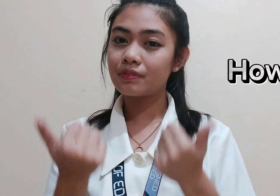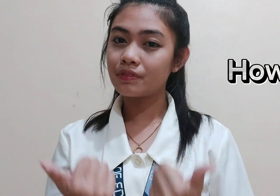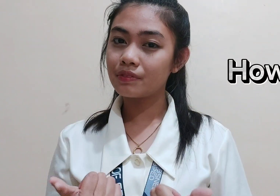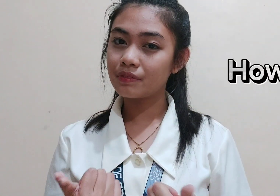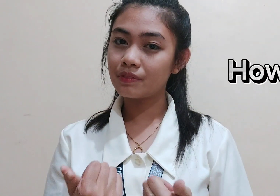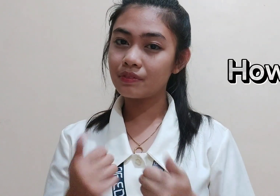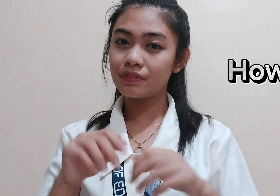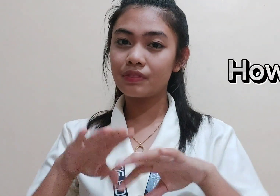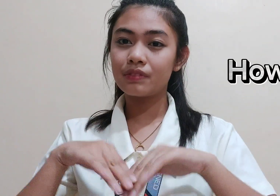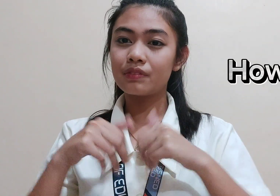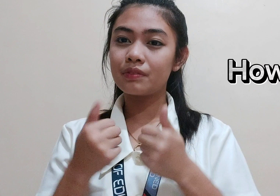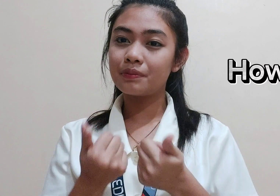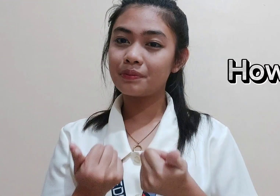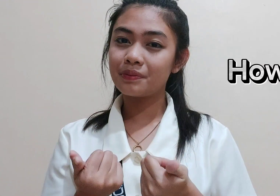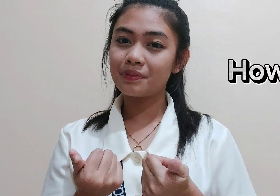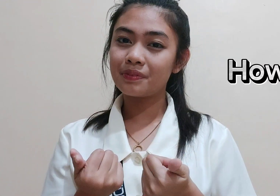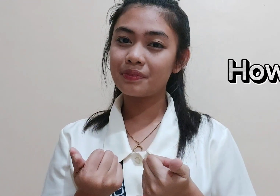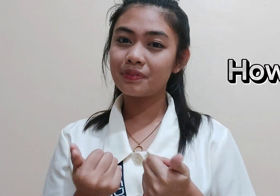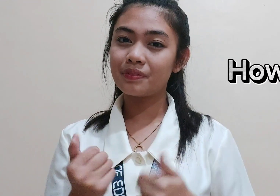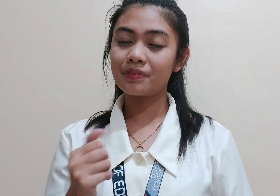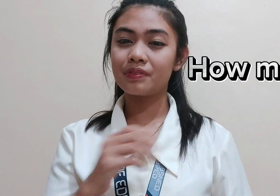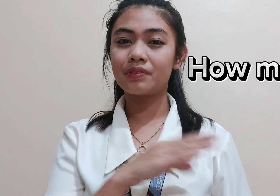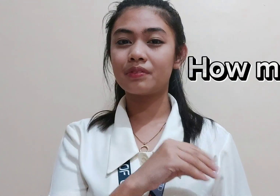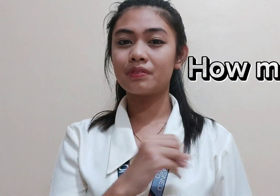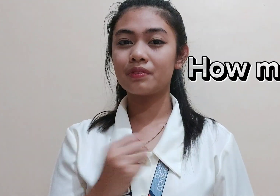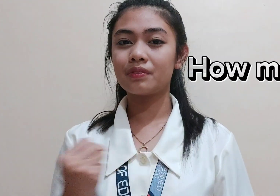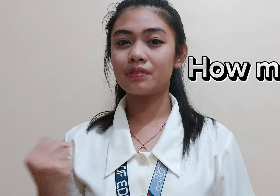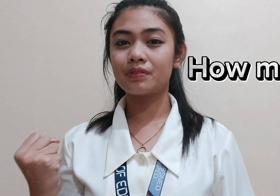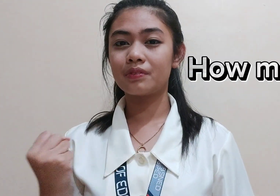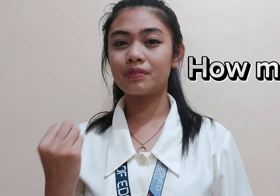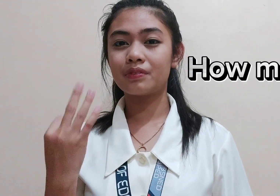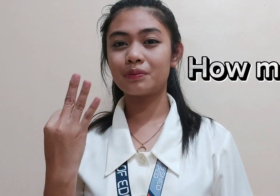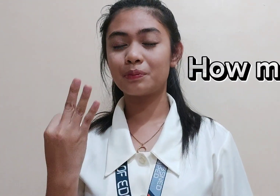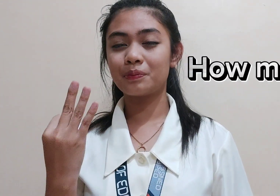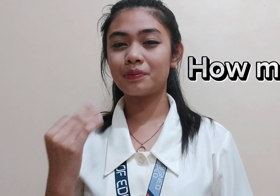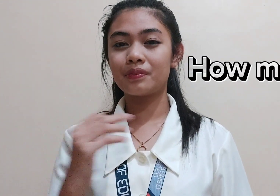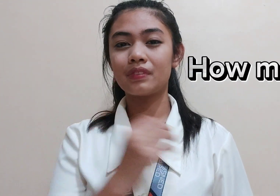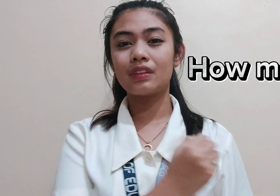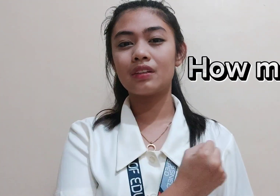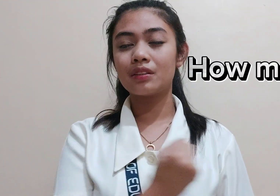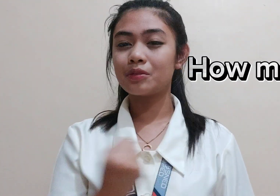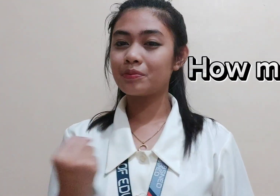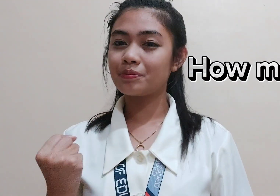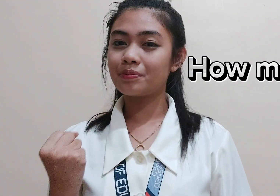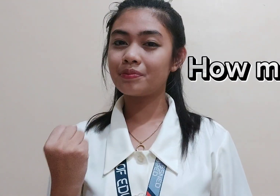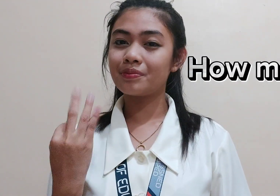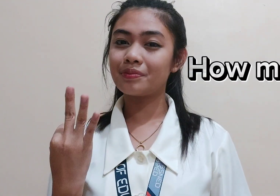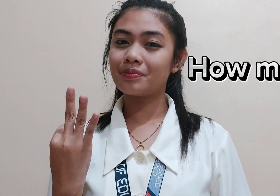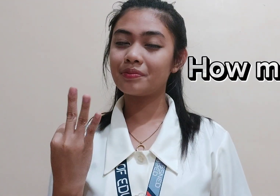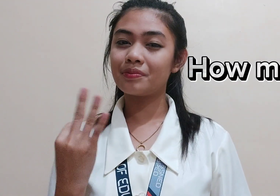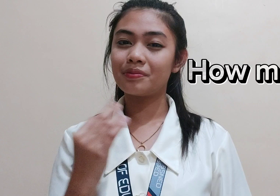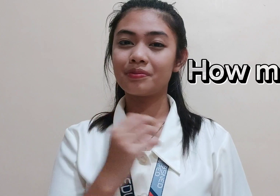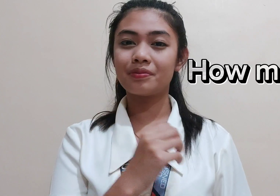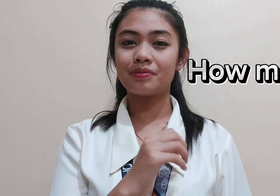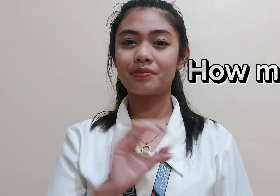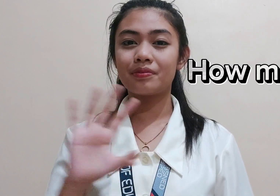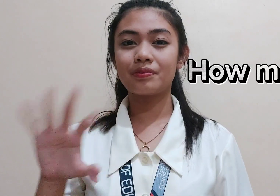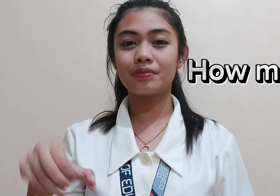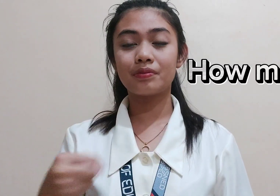How, how? How many? How many? How